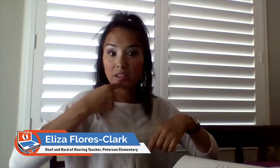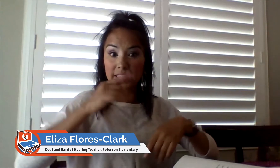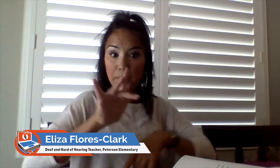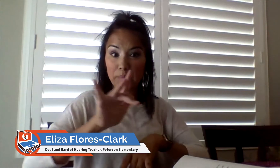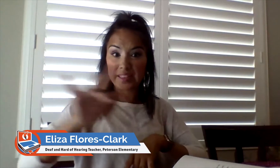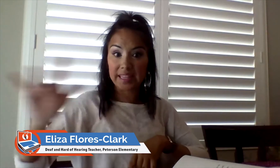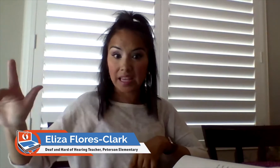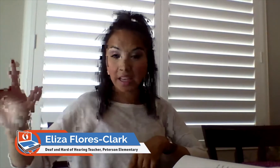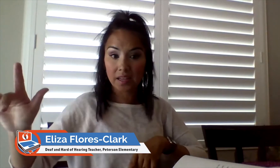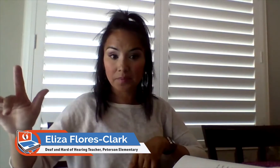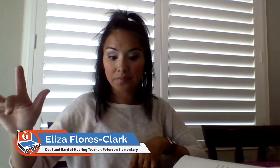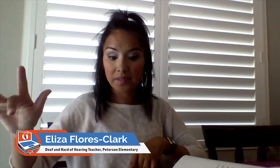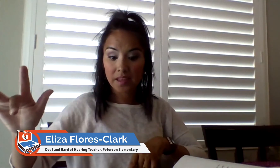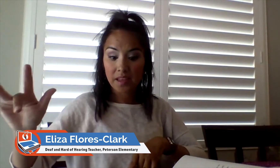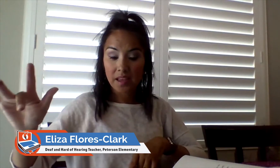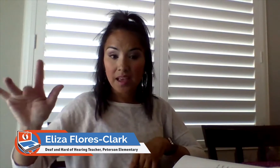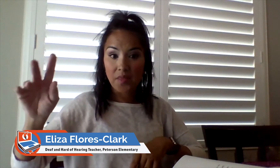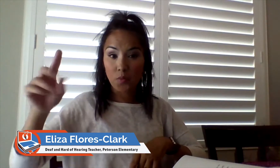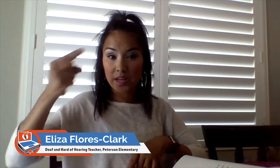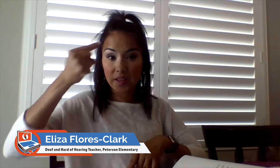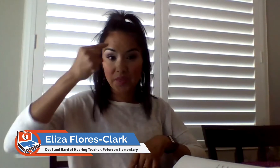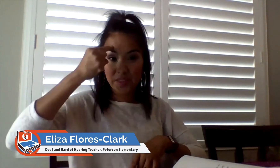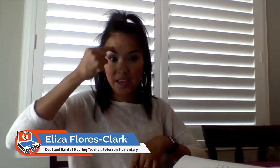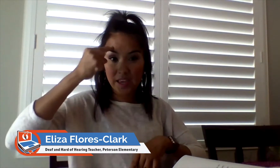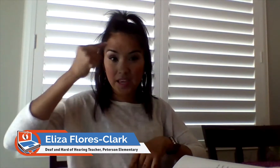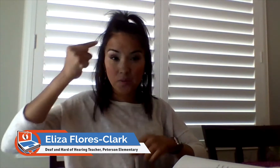say blank. And then we need to kind